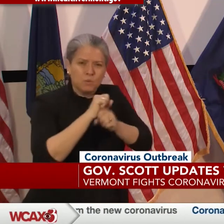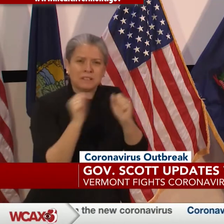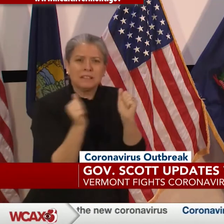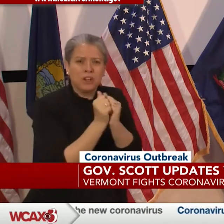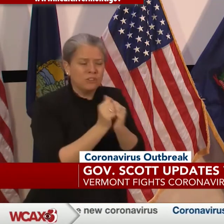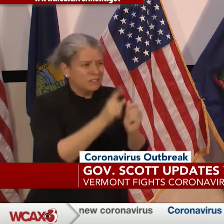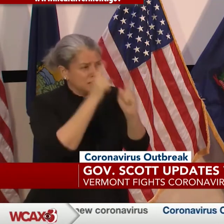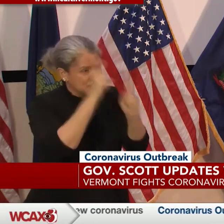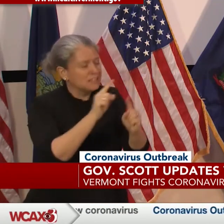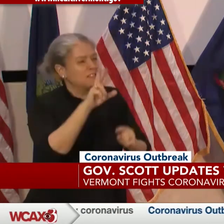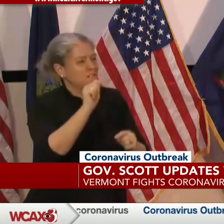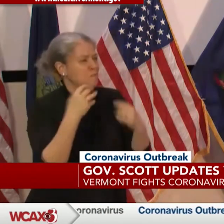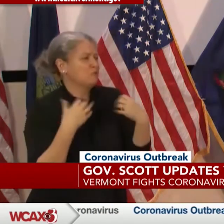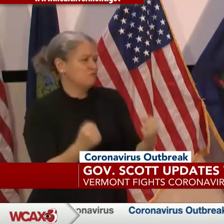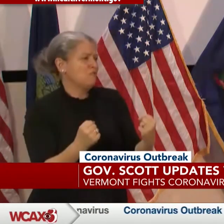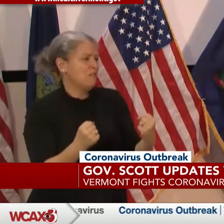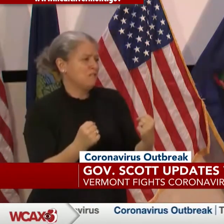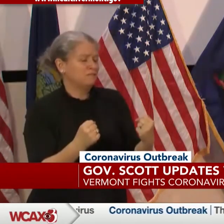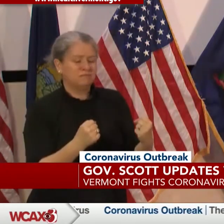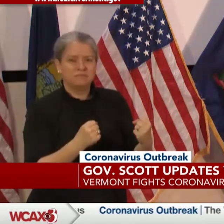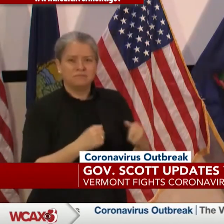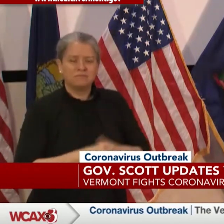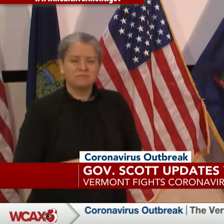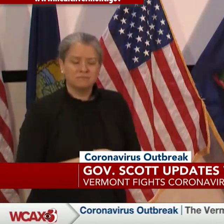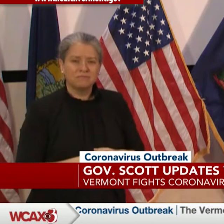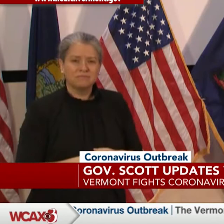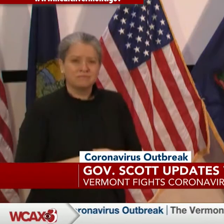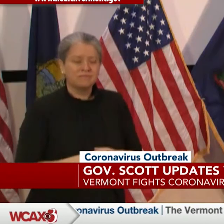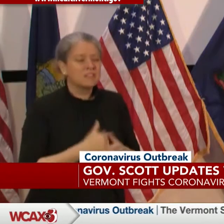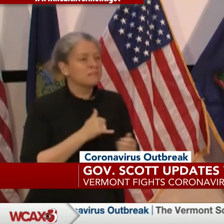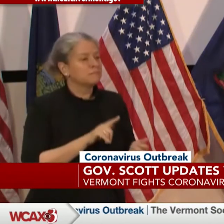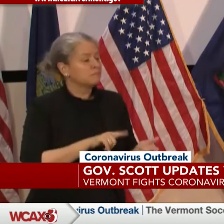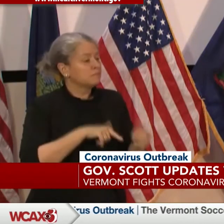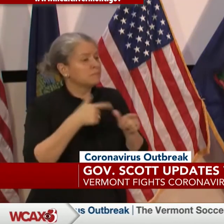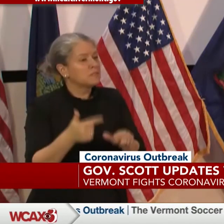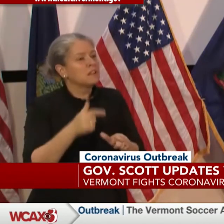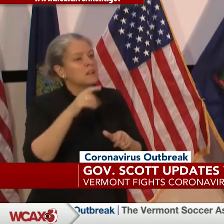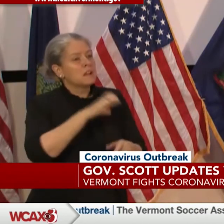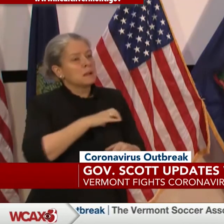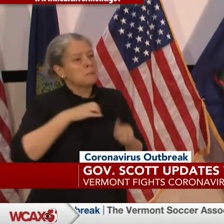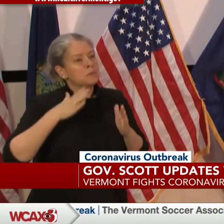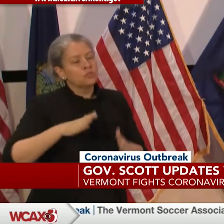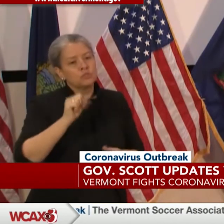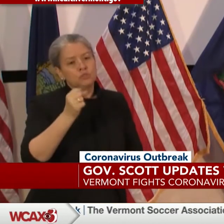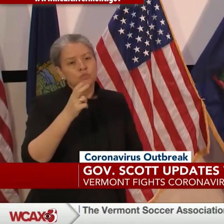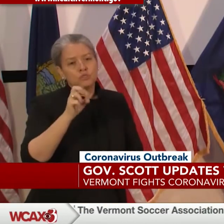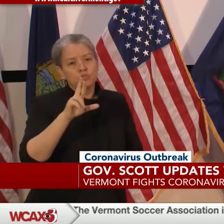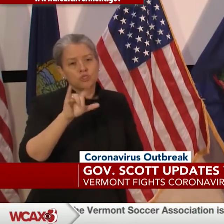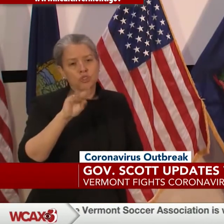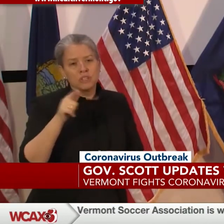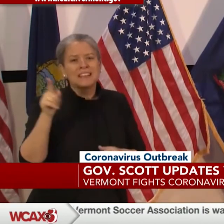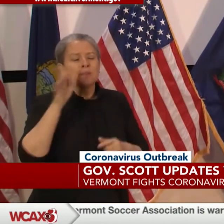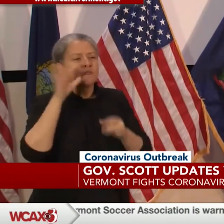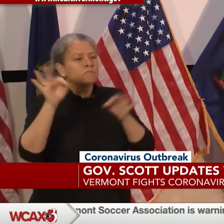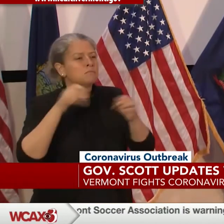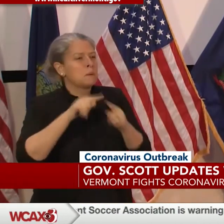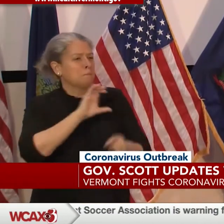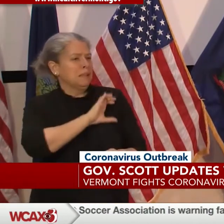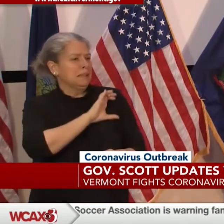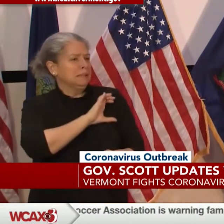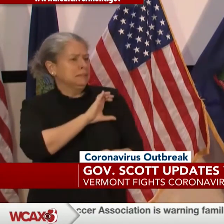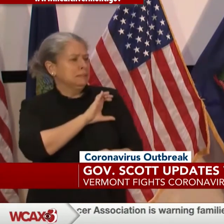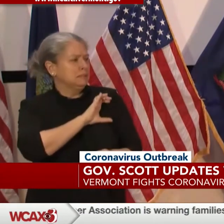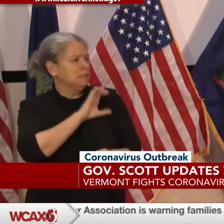stay Vermont strong. I'll now turn it over to Commissioner Sherling for a brief update on the work of the Vermont State Police to